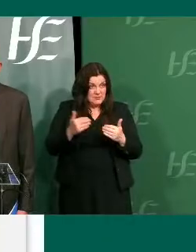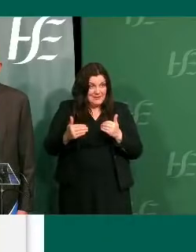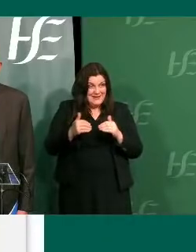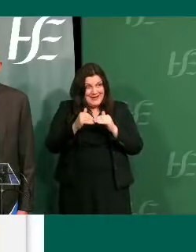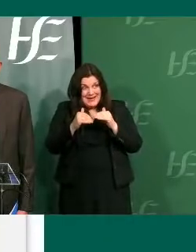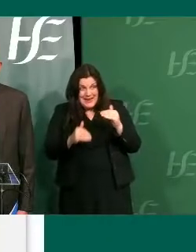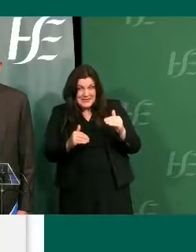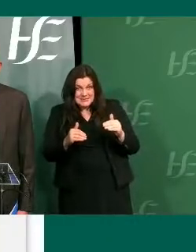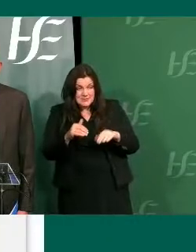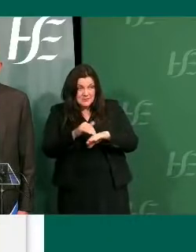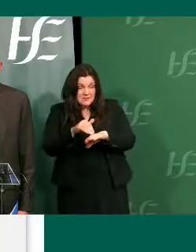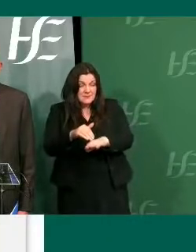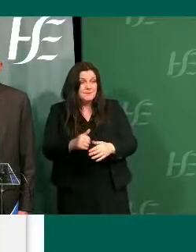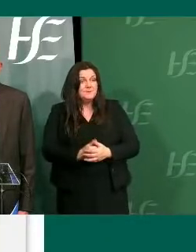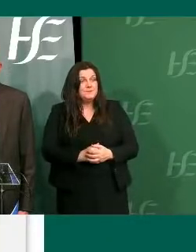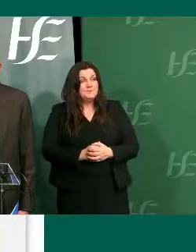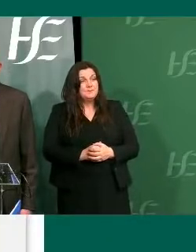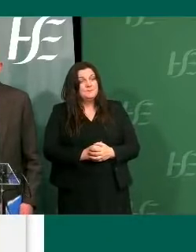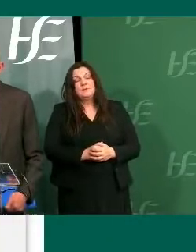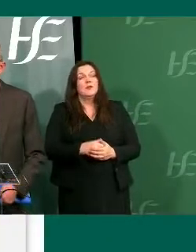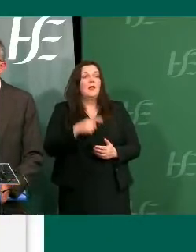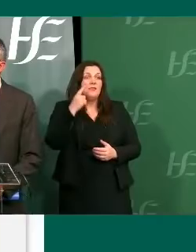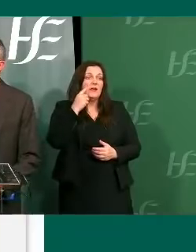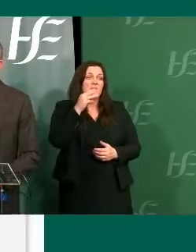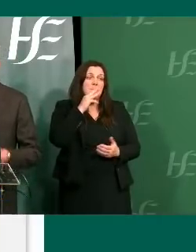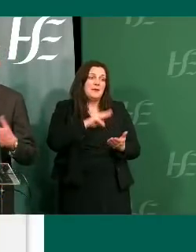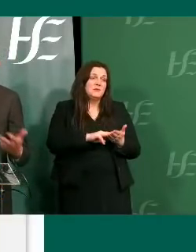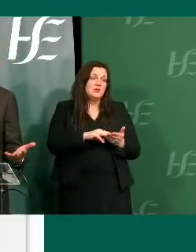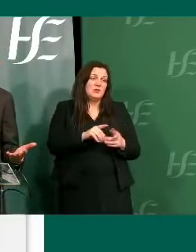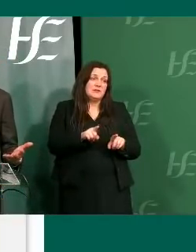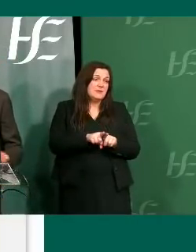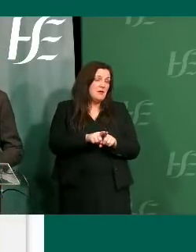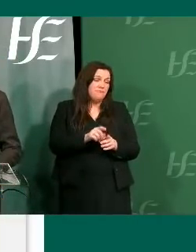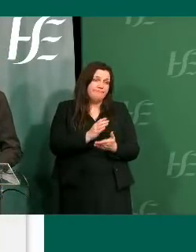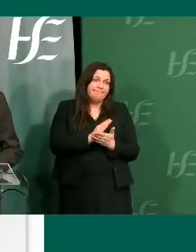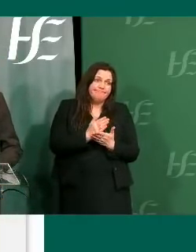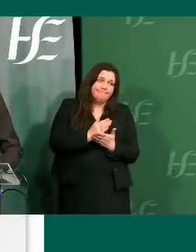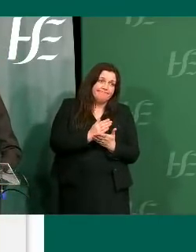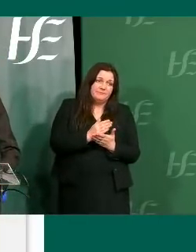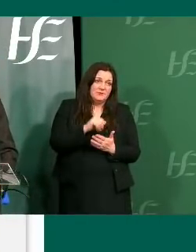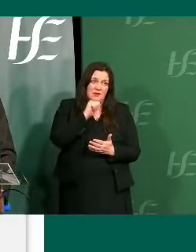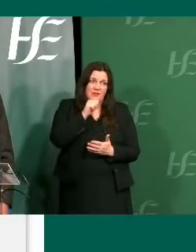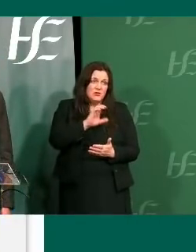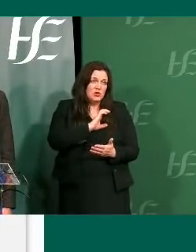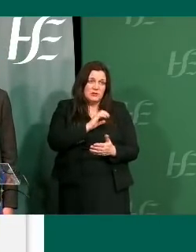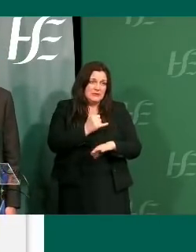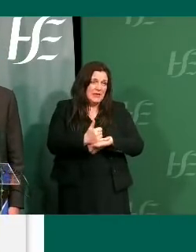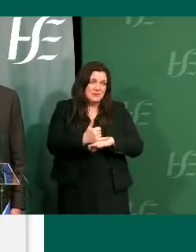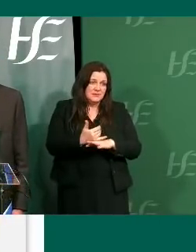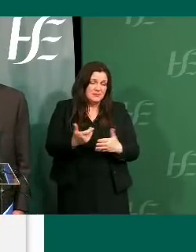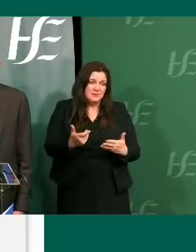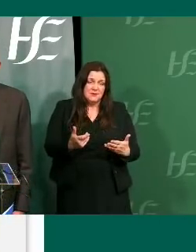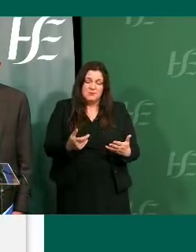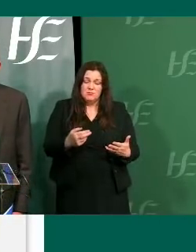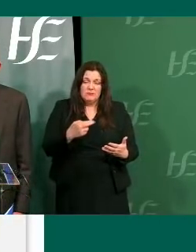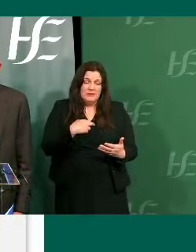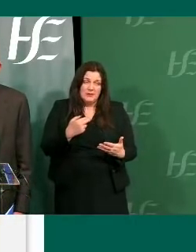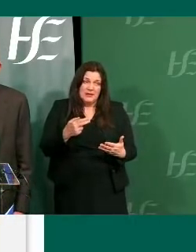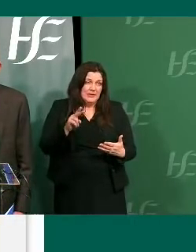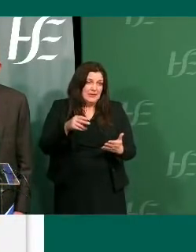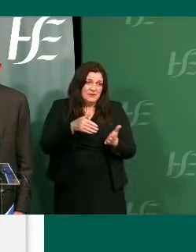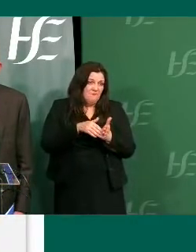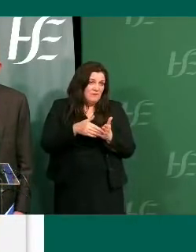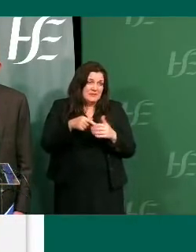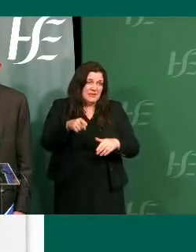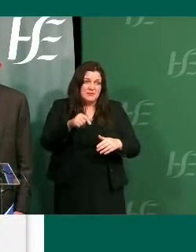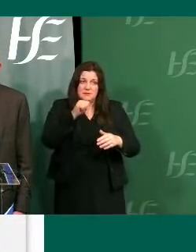effective. Messages, I'm afraid that uncertainty remains a key message, and I can't fix that. It's hard to, in the absence